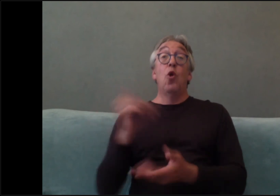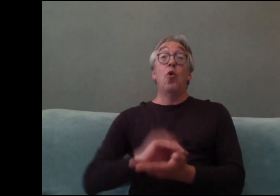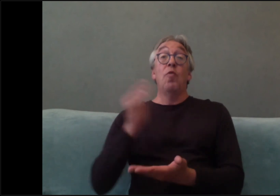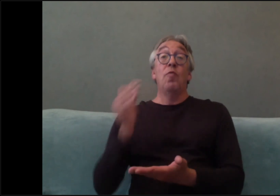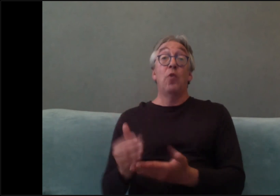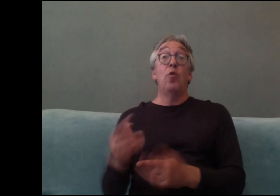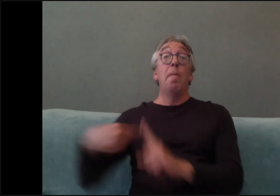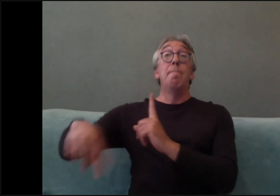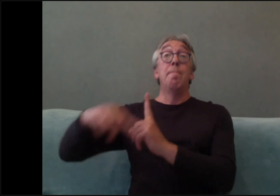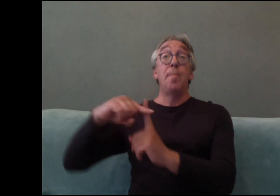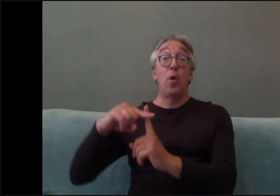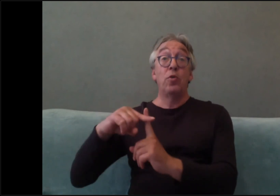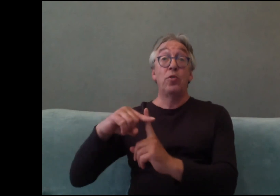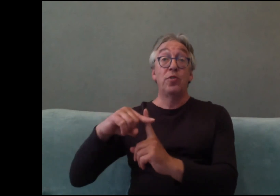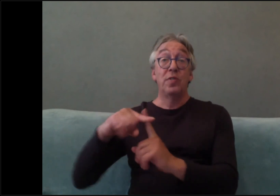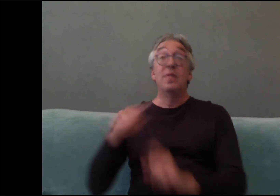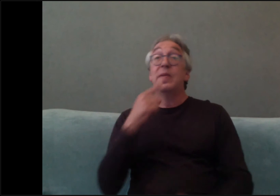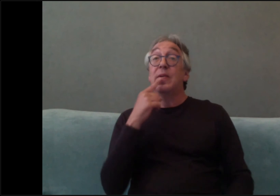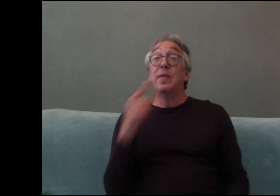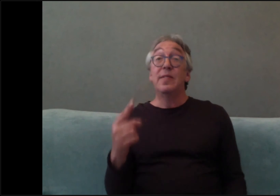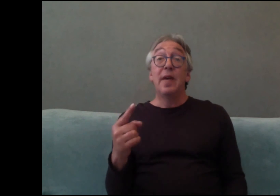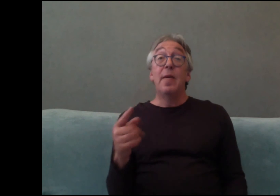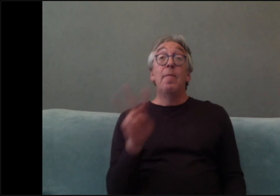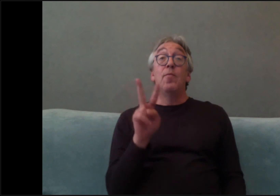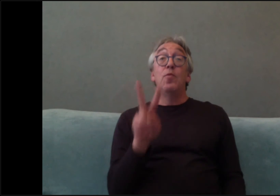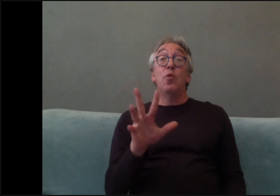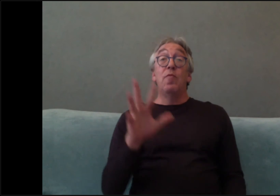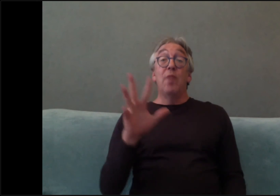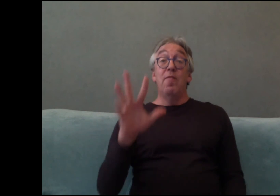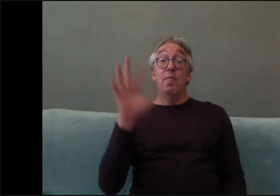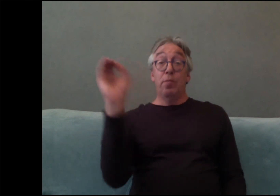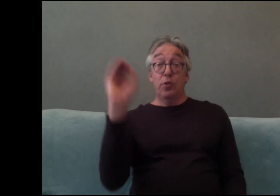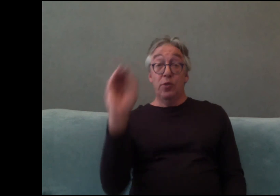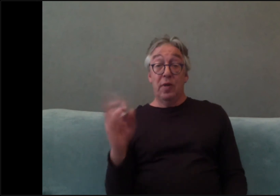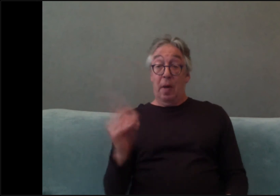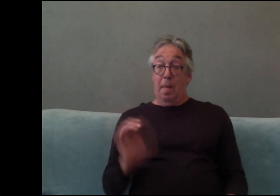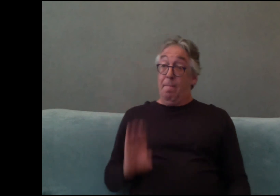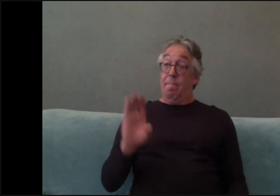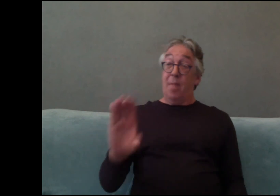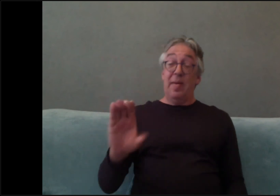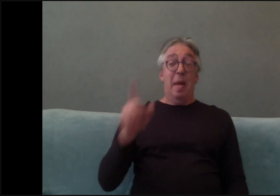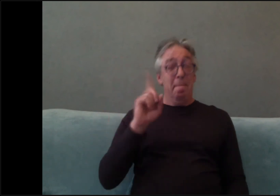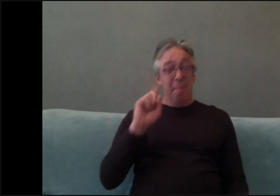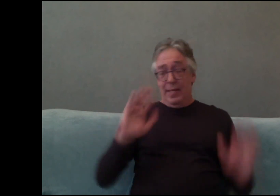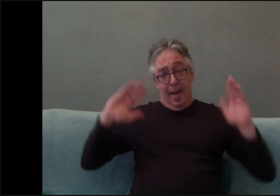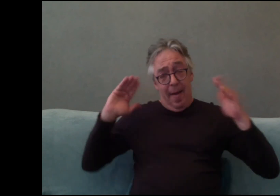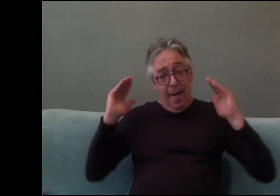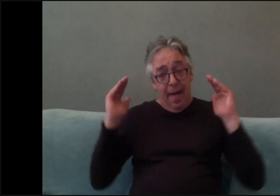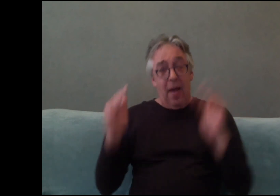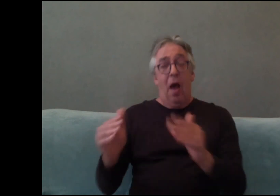additional 4% earmarking for social inclusion of the most deprived and material deprivation.